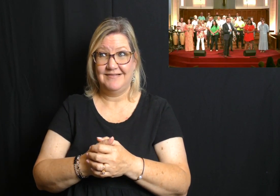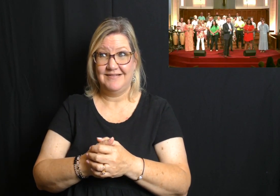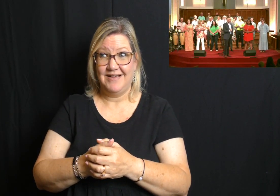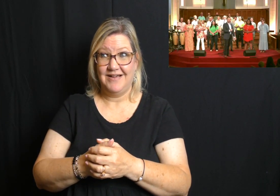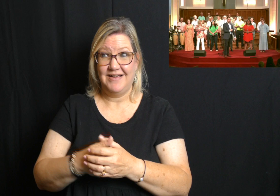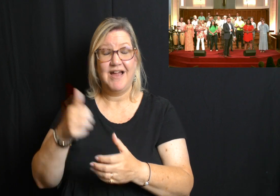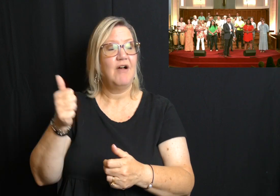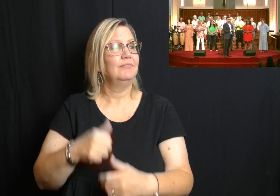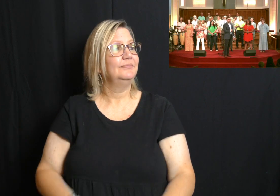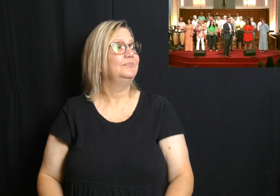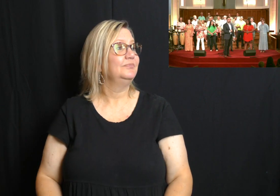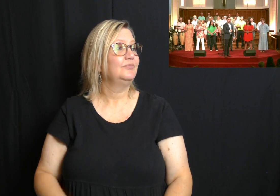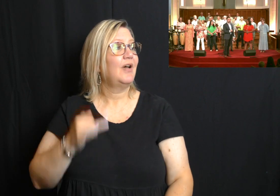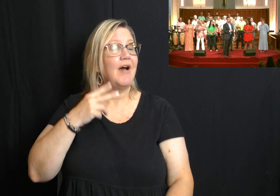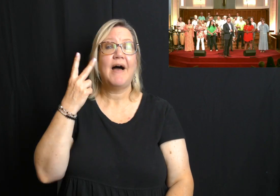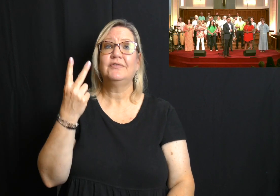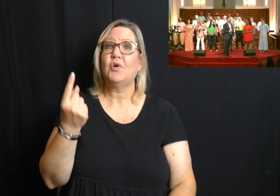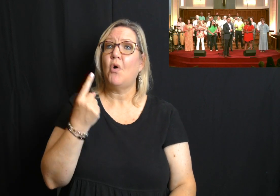I saw three phones up.